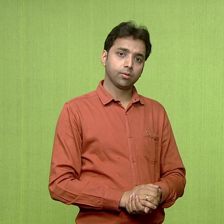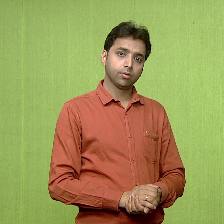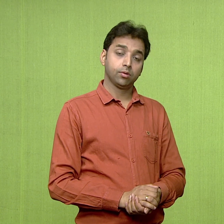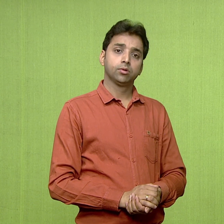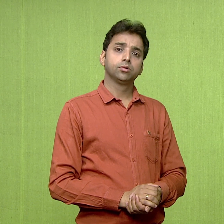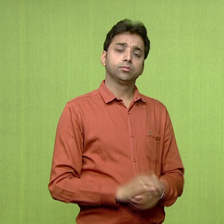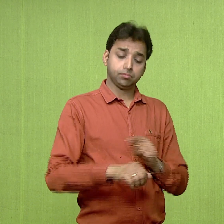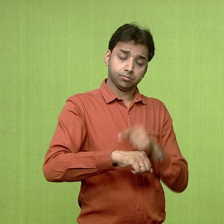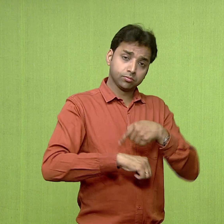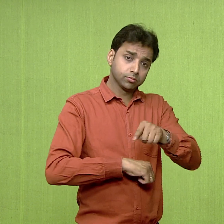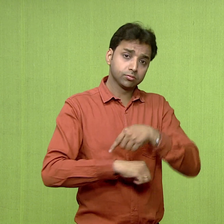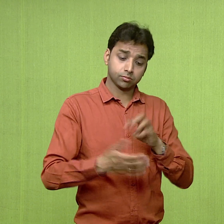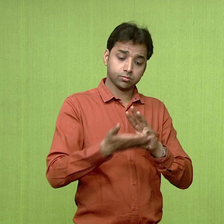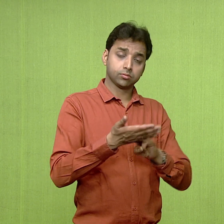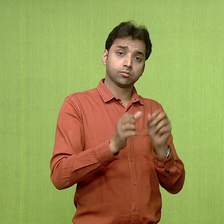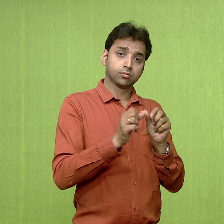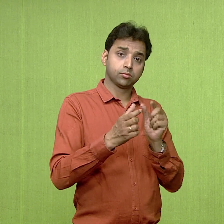During the Mauryan period,